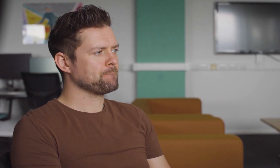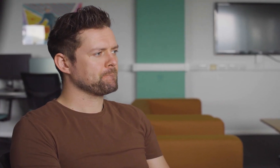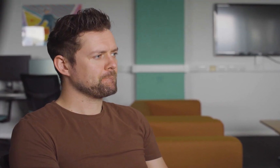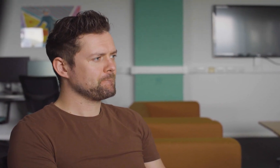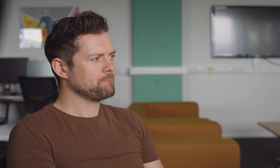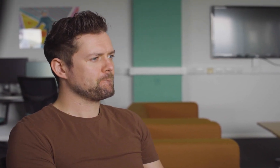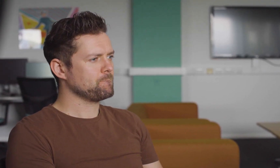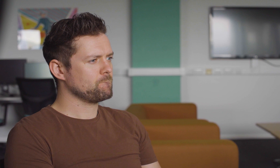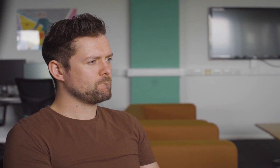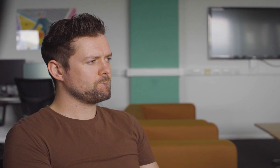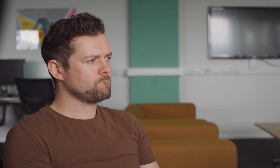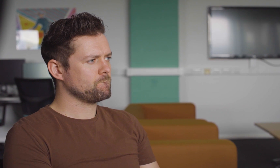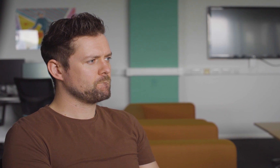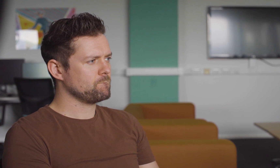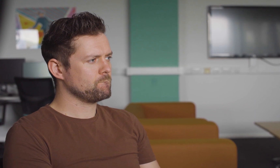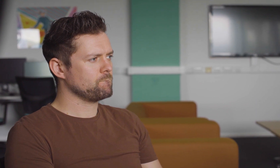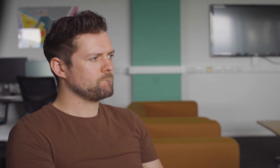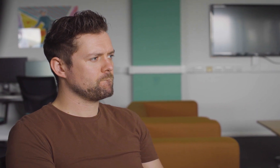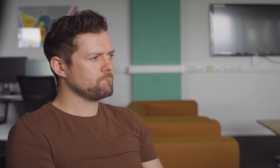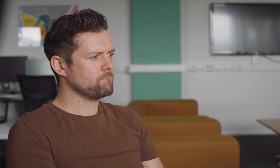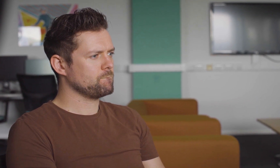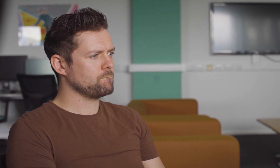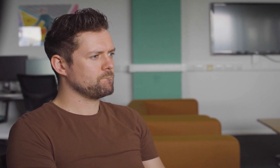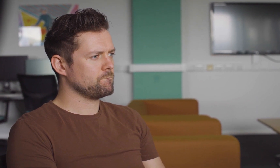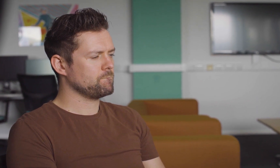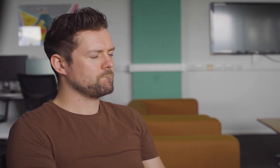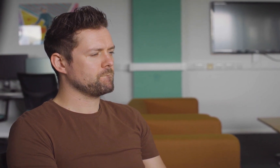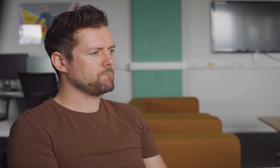I wouldn't have had those experiences anywhere else.